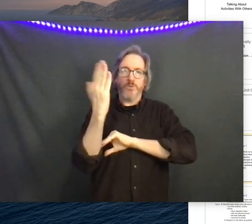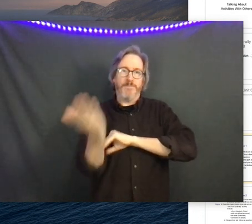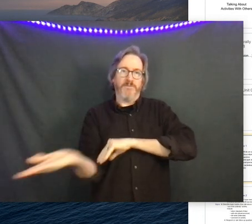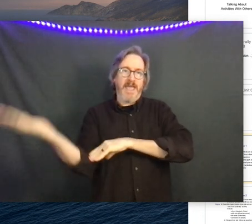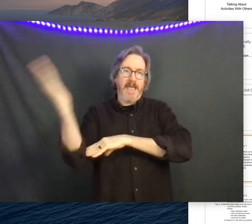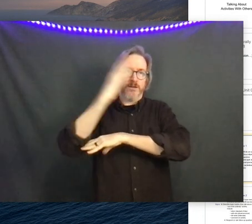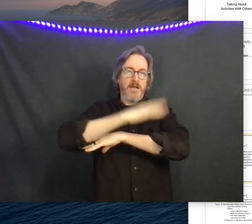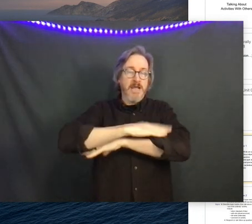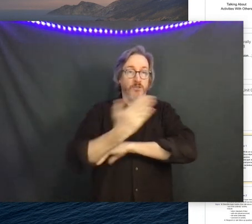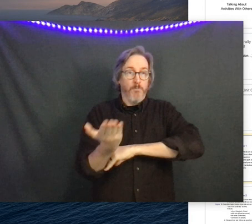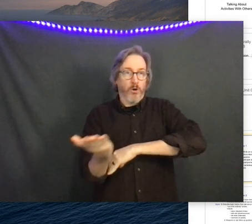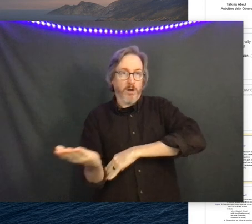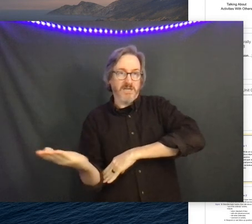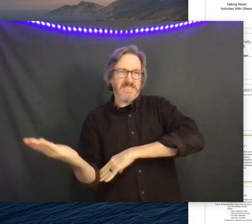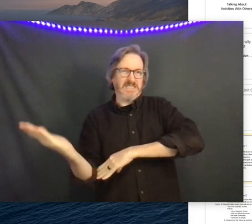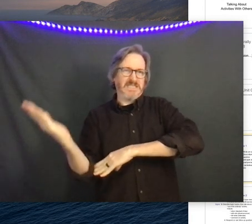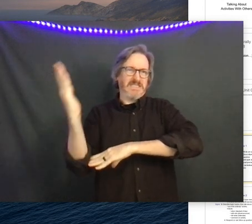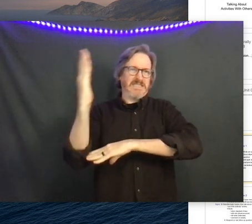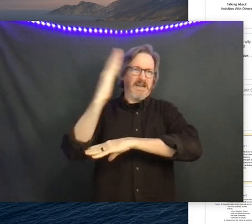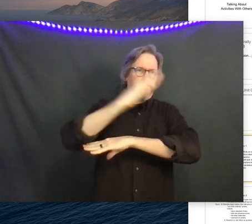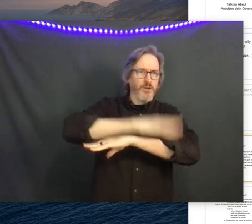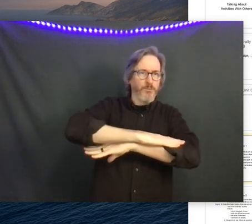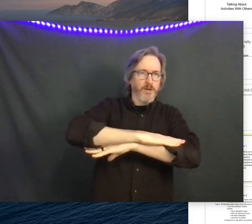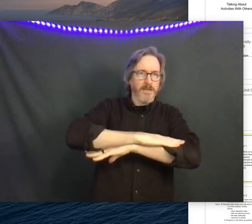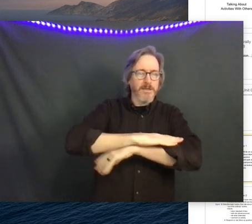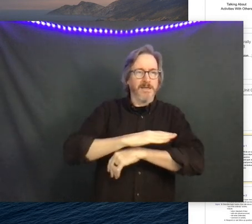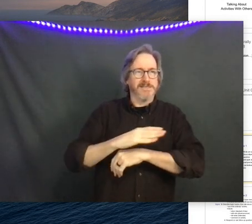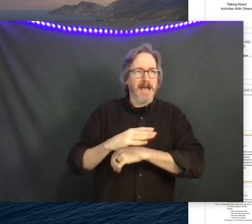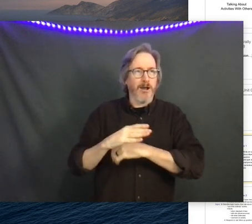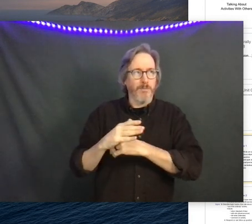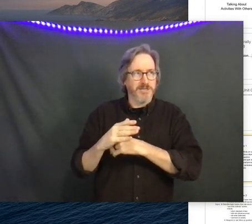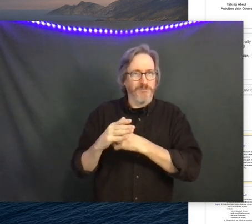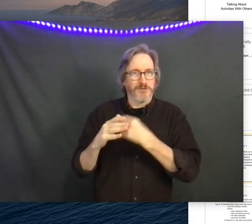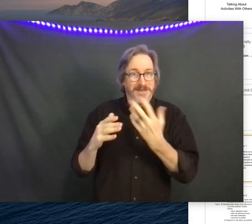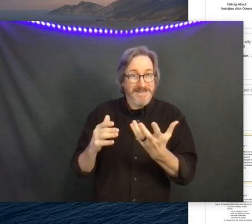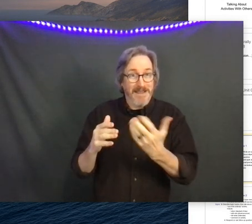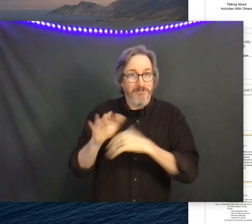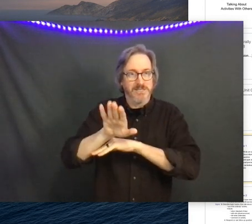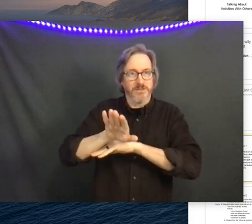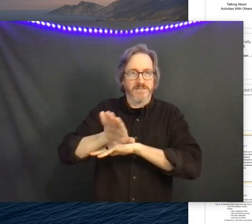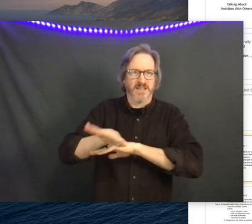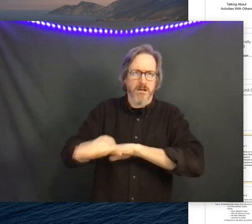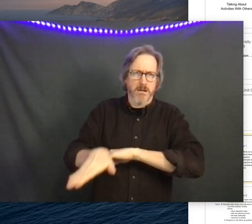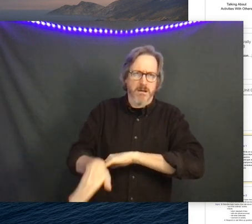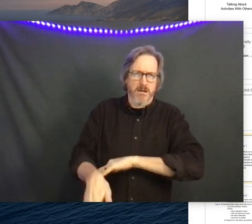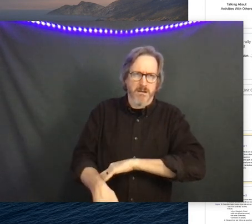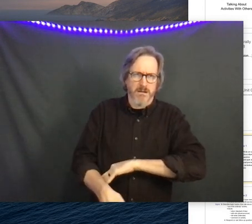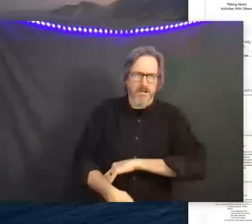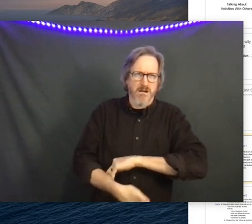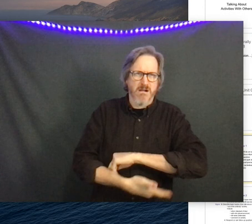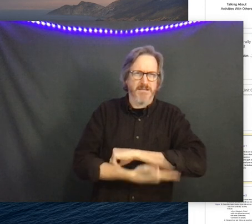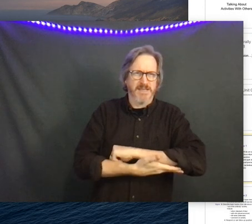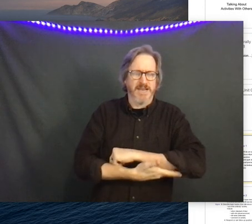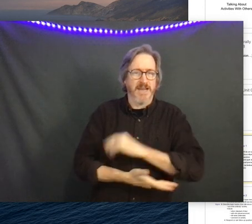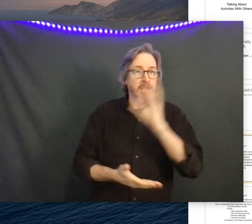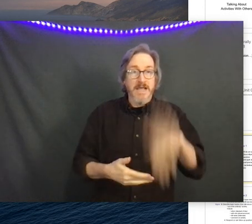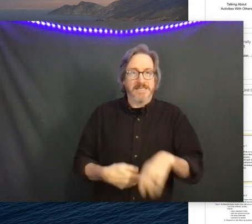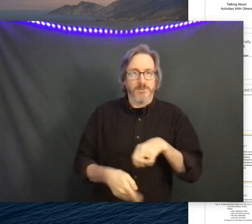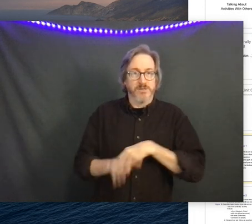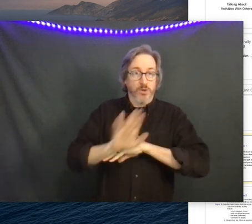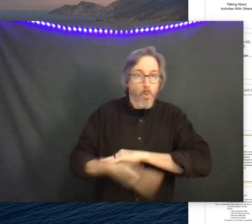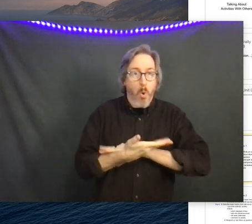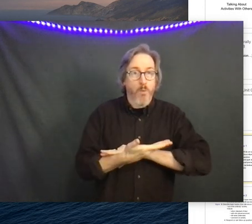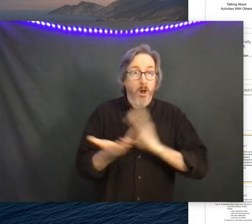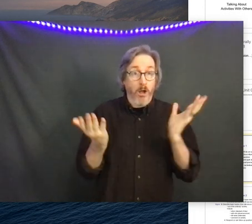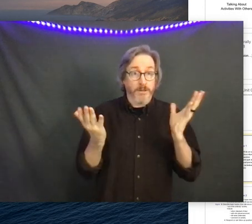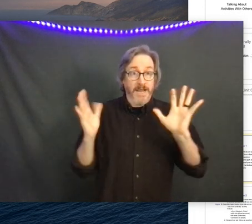with a sweep of the hand. The more effort you put in is how much effort the day was. So if it's like, all night studying, as